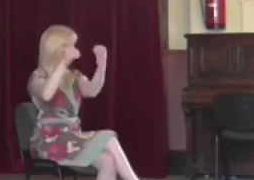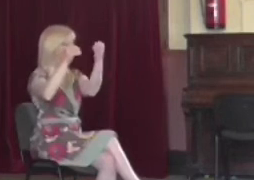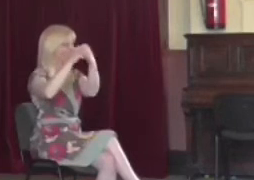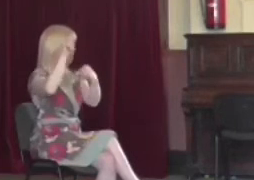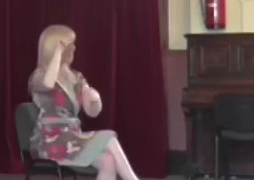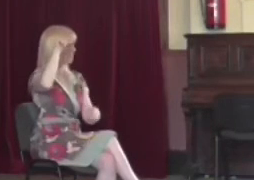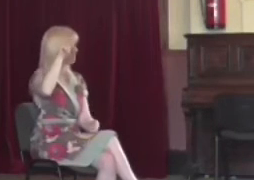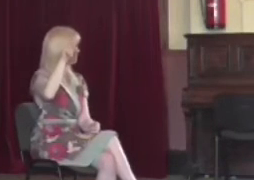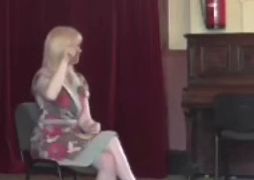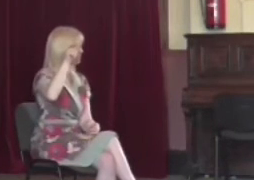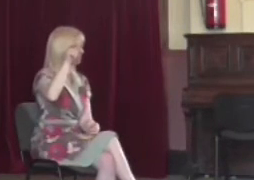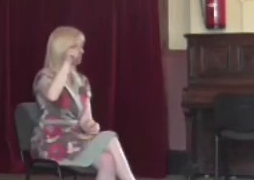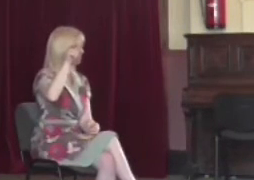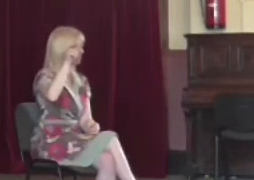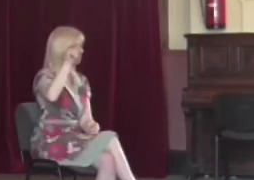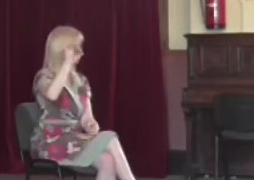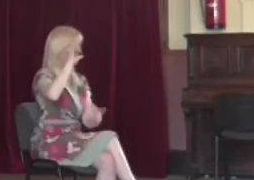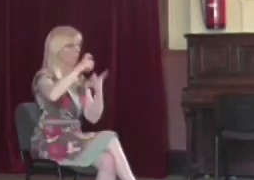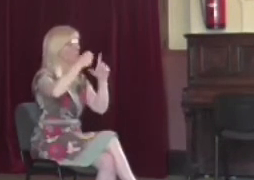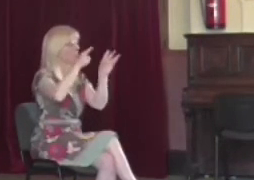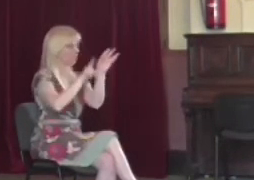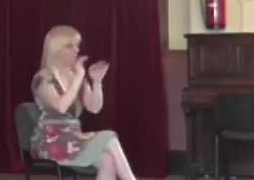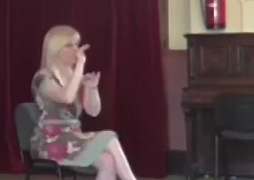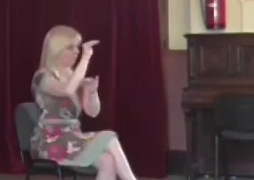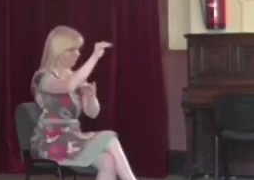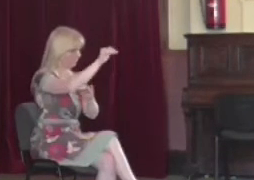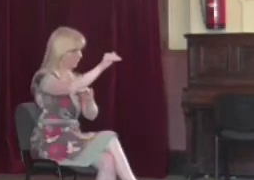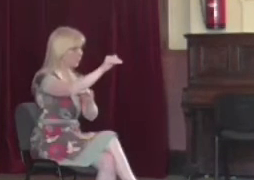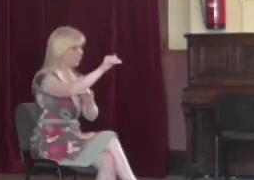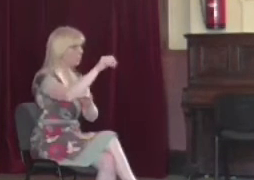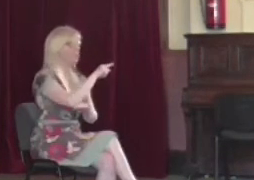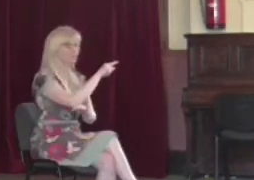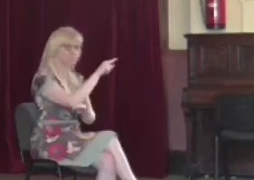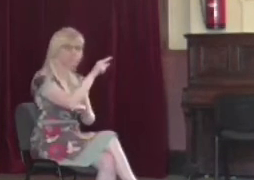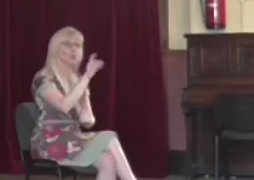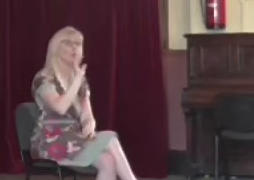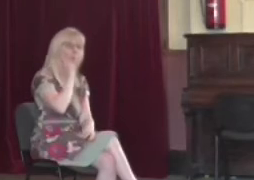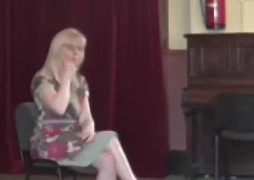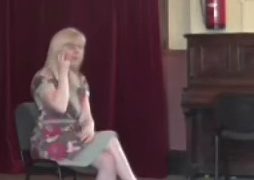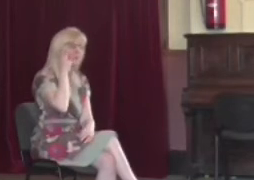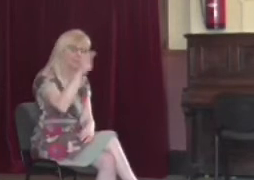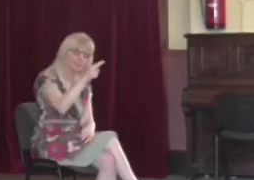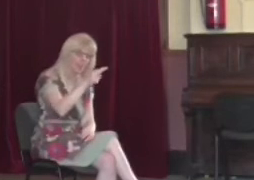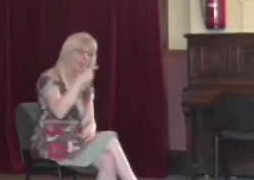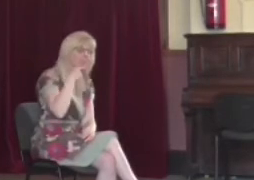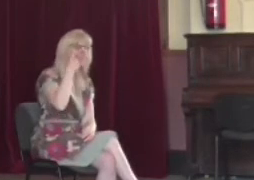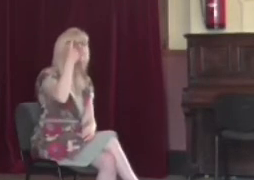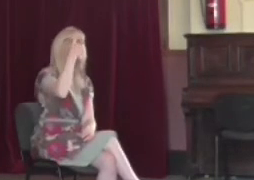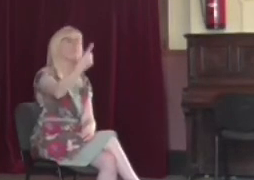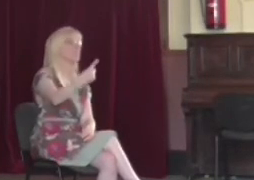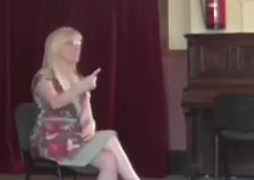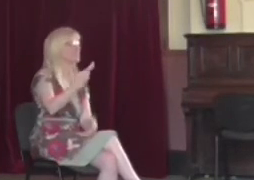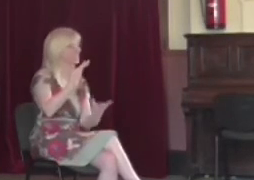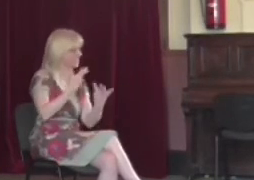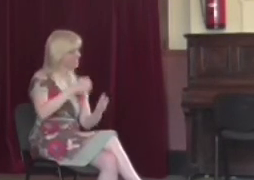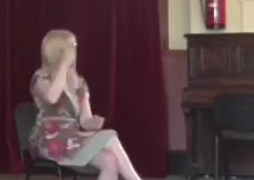but also to all who have longed for his appearing. And that's in 2 Timothy 4.